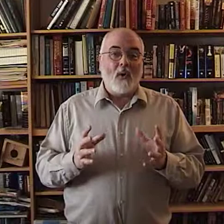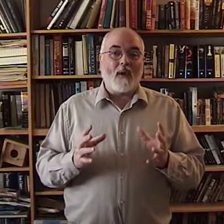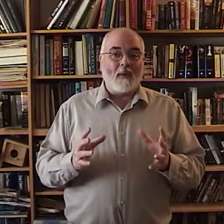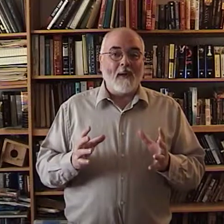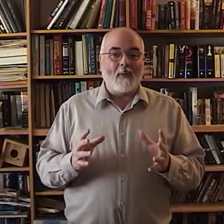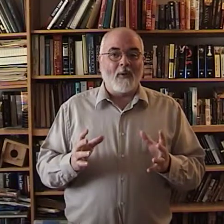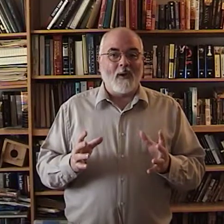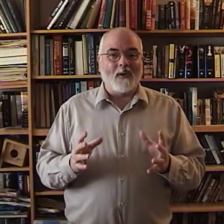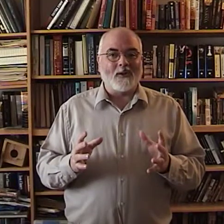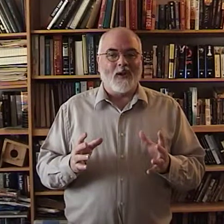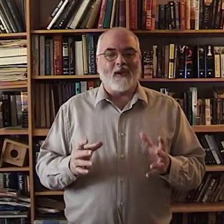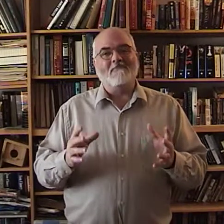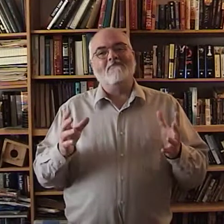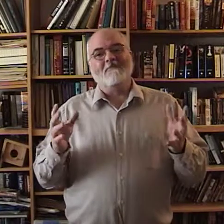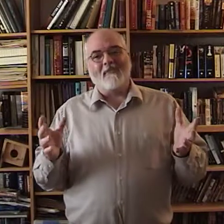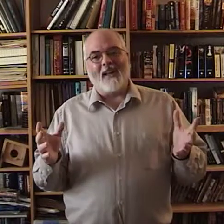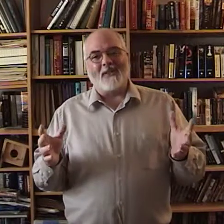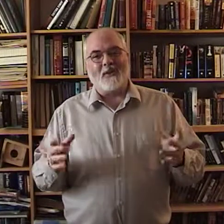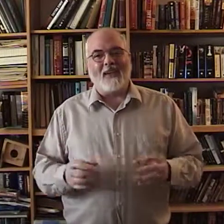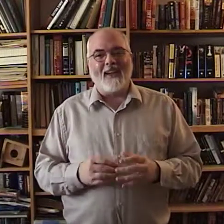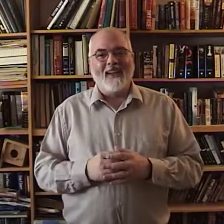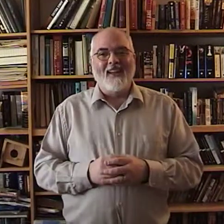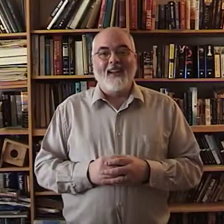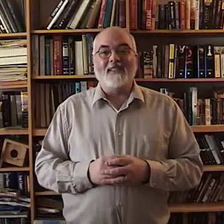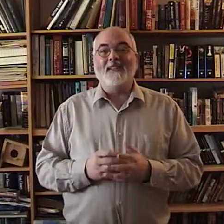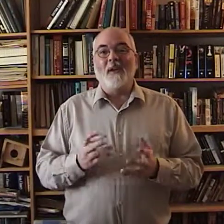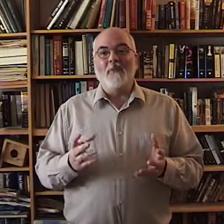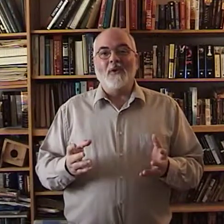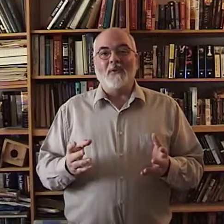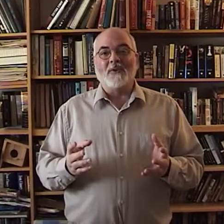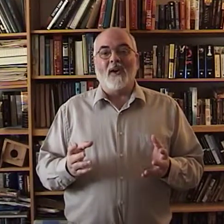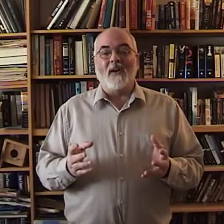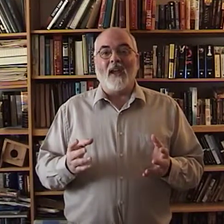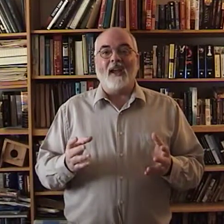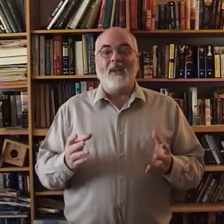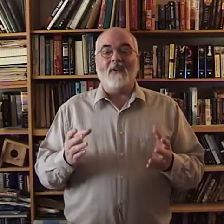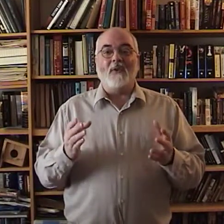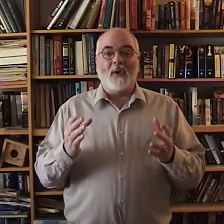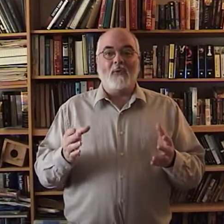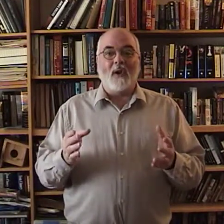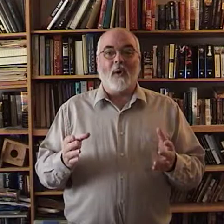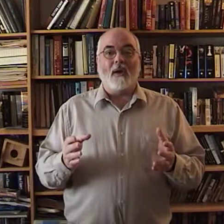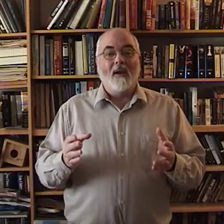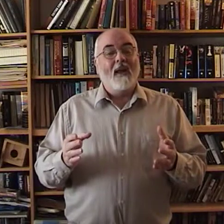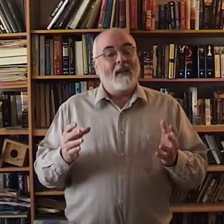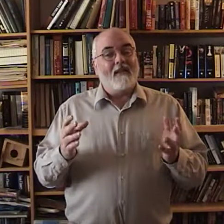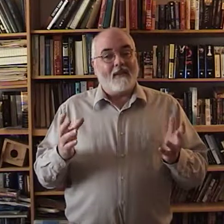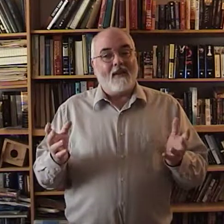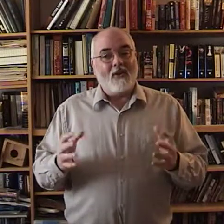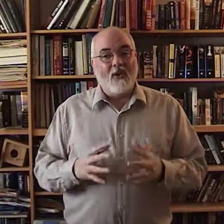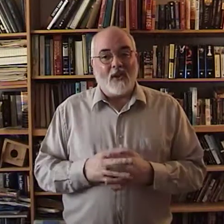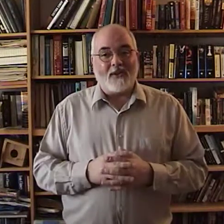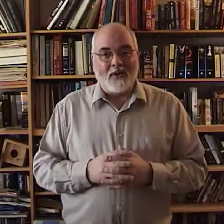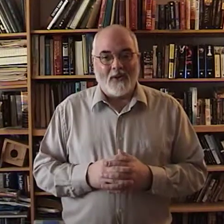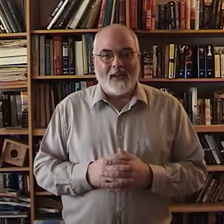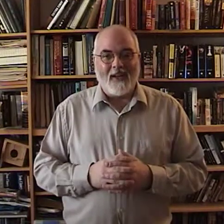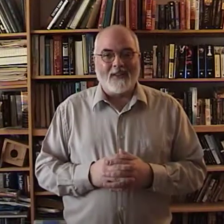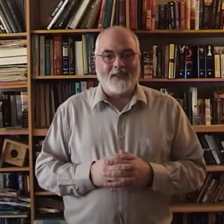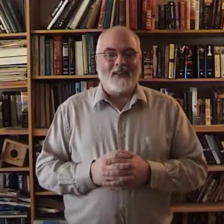lot of people know this song. That's okay. It's still a beautiful song, and if you don't know it, you ought to.